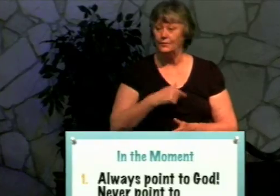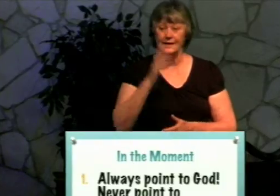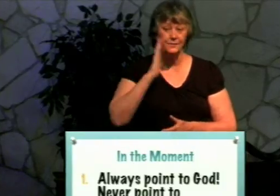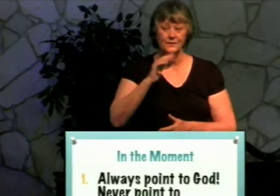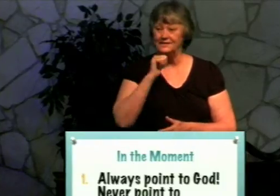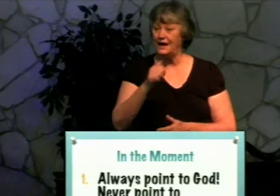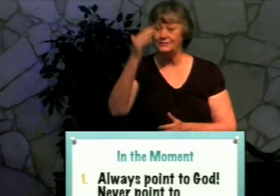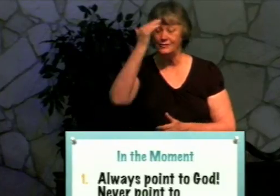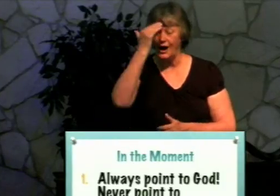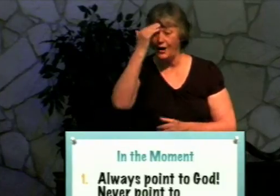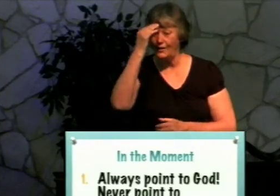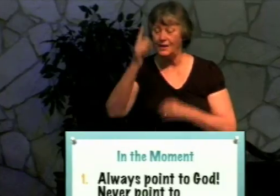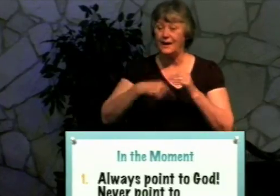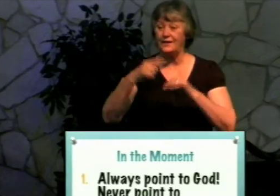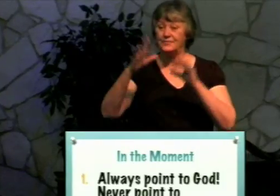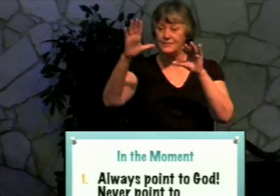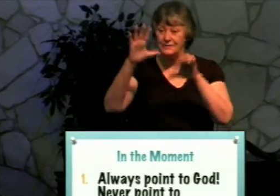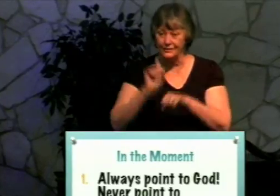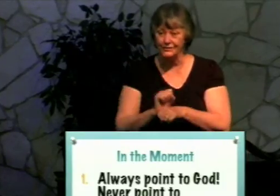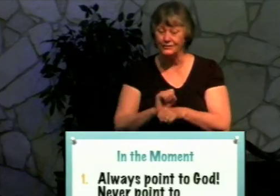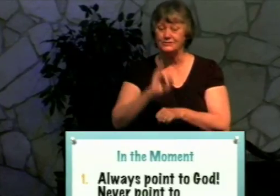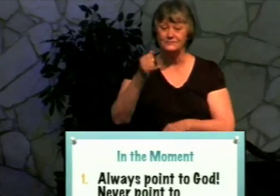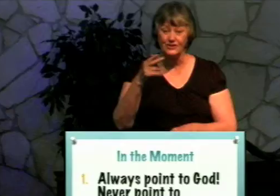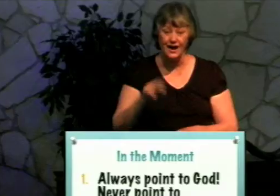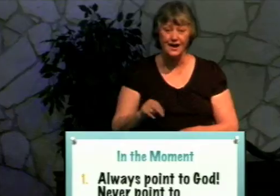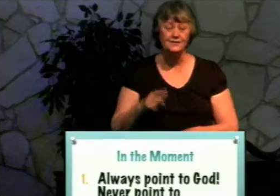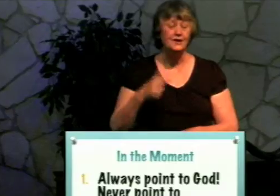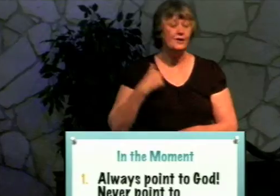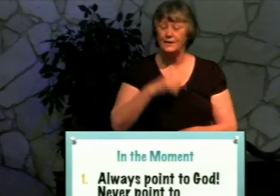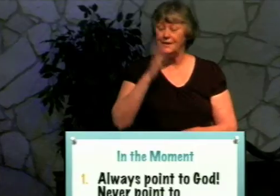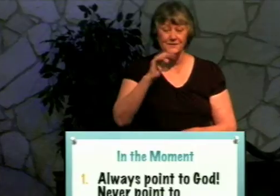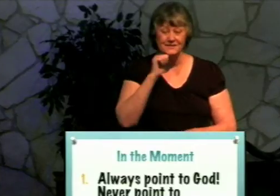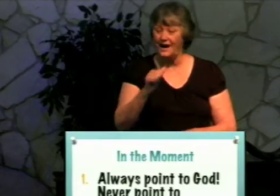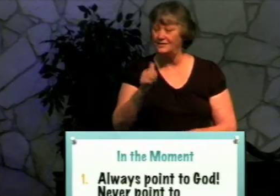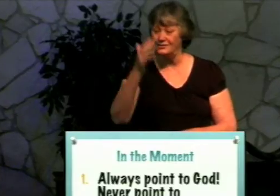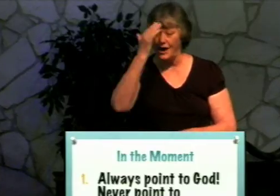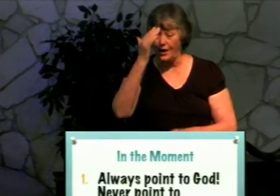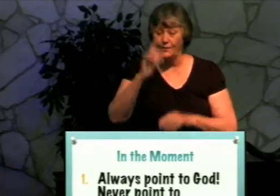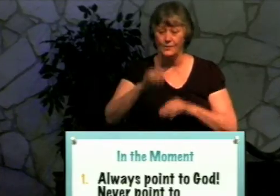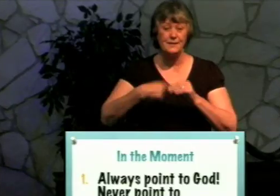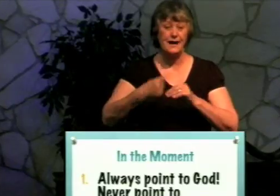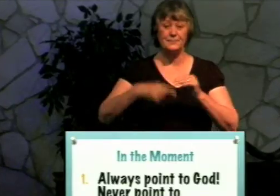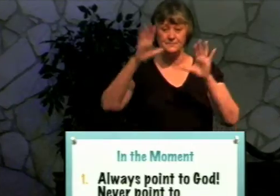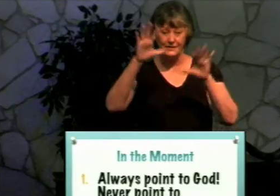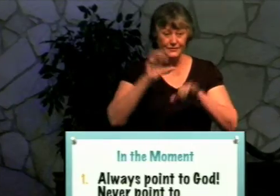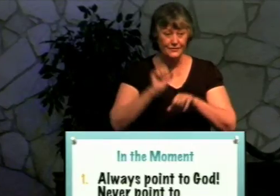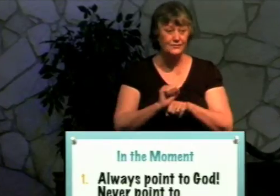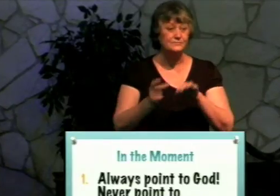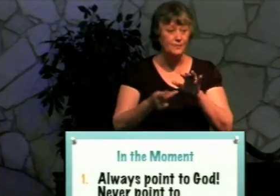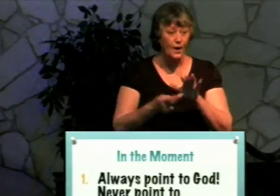We would not know about the miracles of John. We would not know about the miracles of